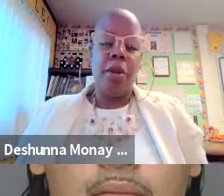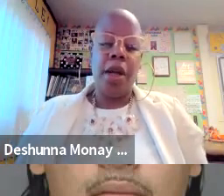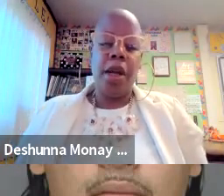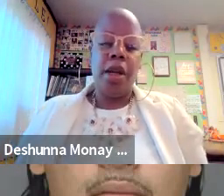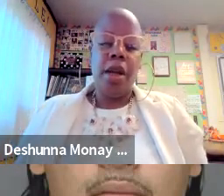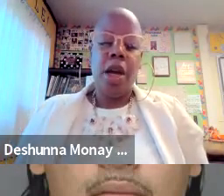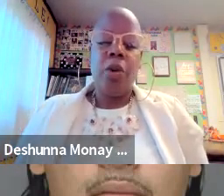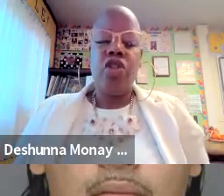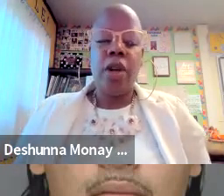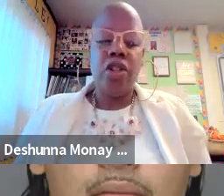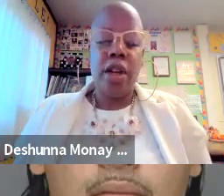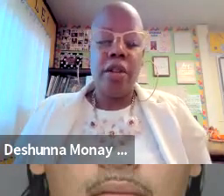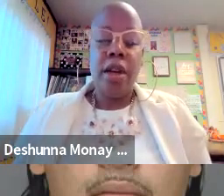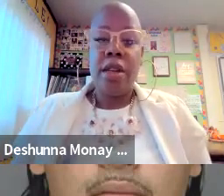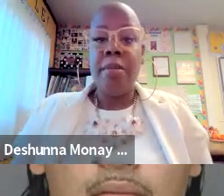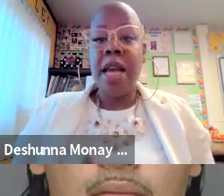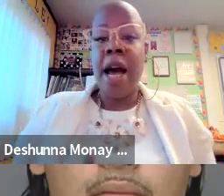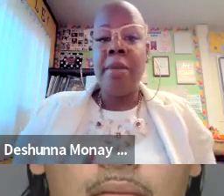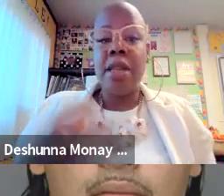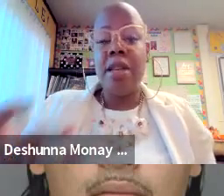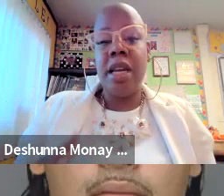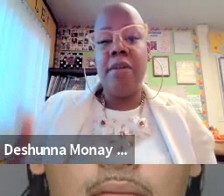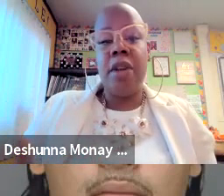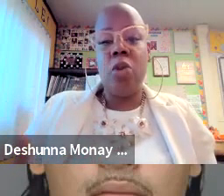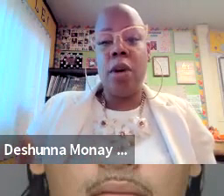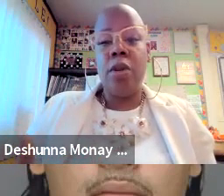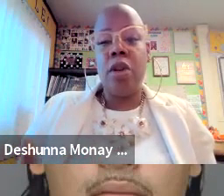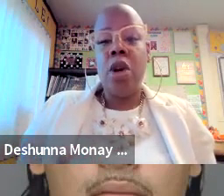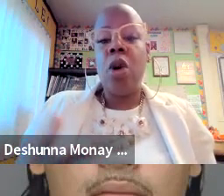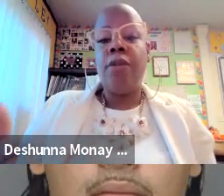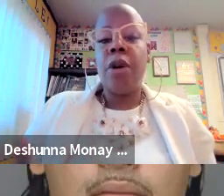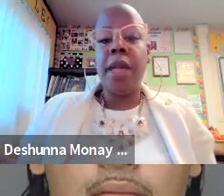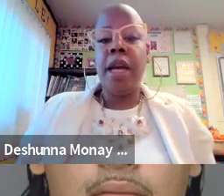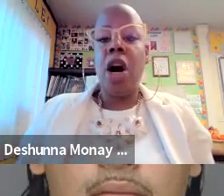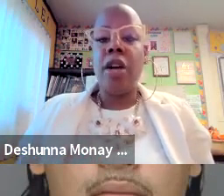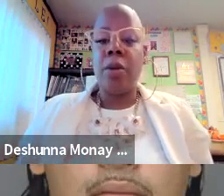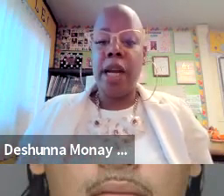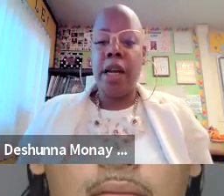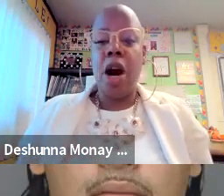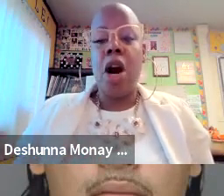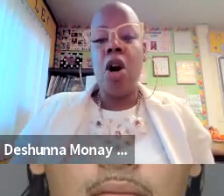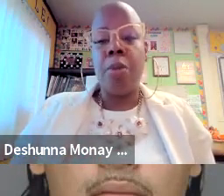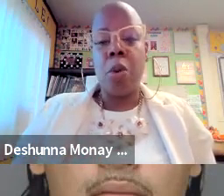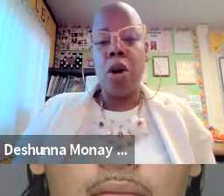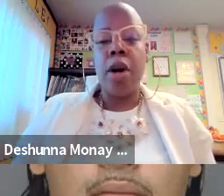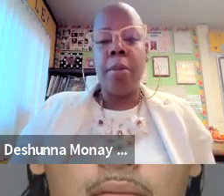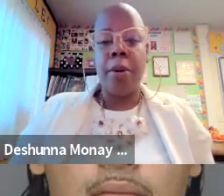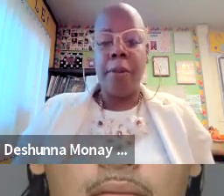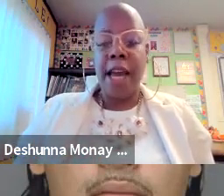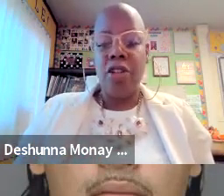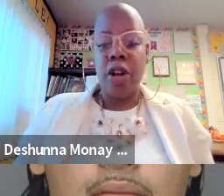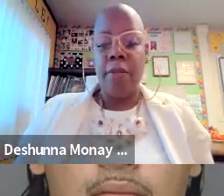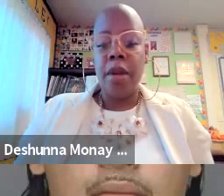put on me, and restrictions. Sometimes these individuals who are formerly incarcerated are on parole